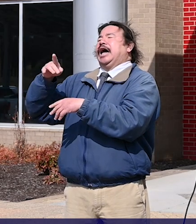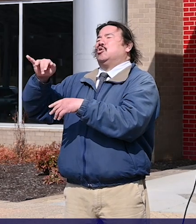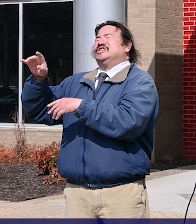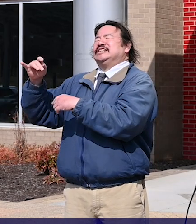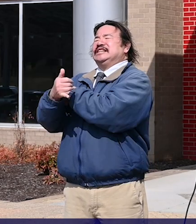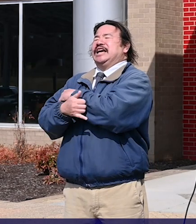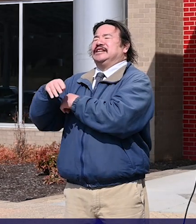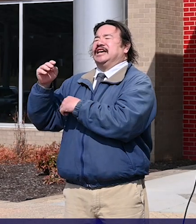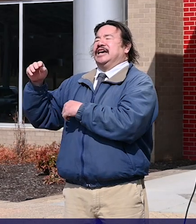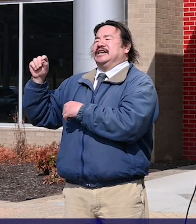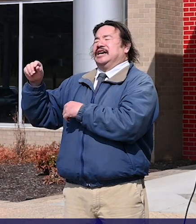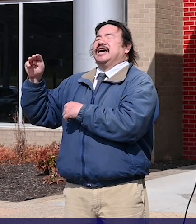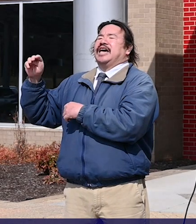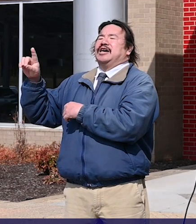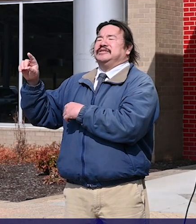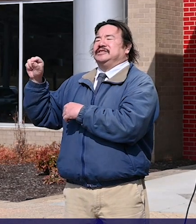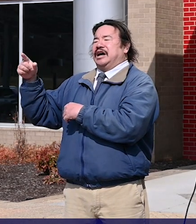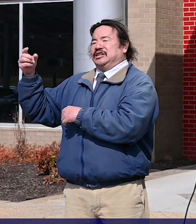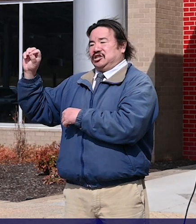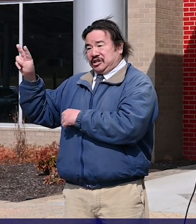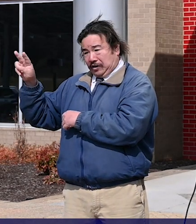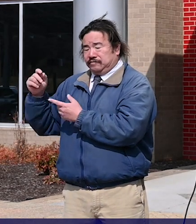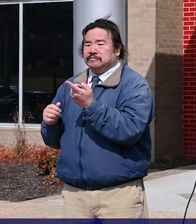rlcchildcare@howardcountymd.gov. Again, that's